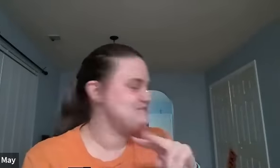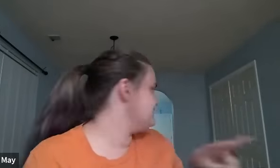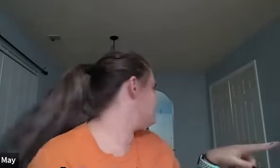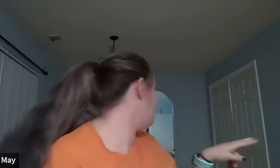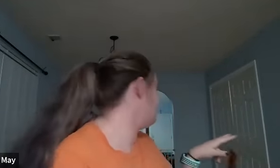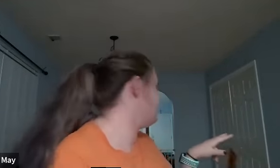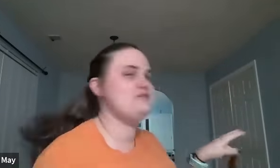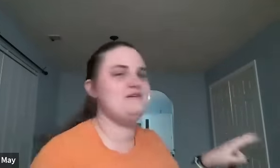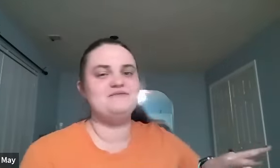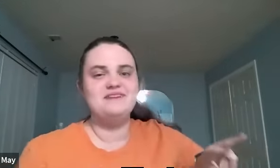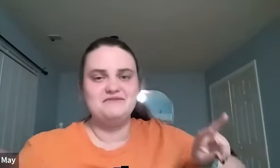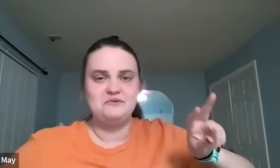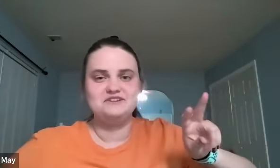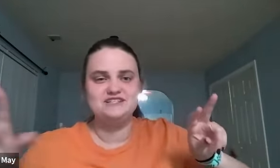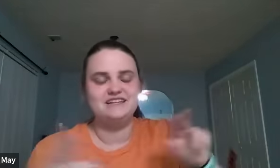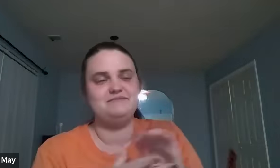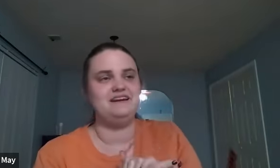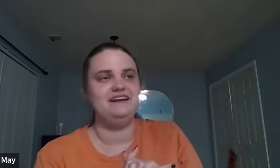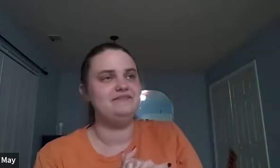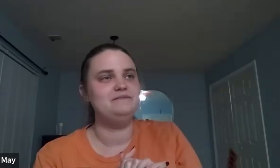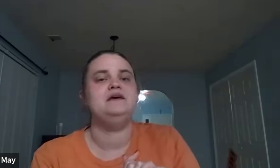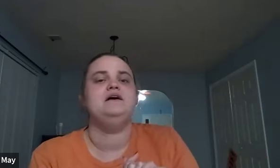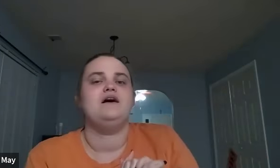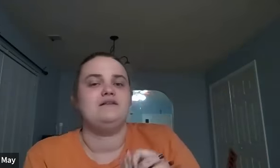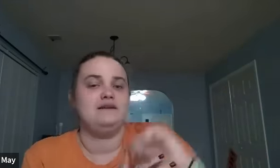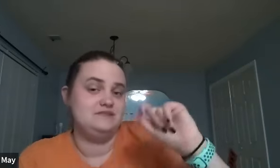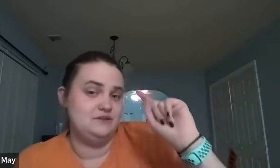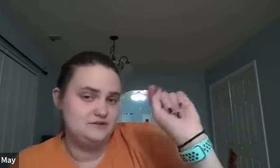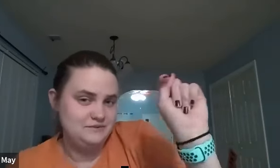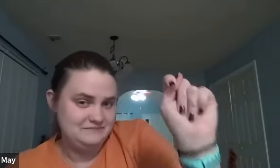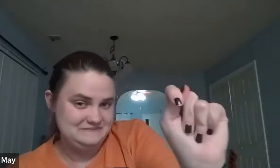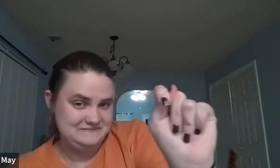to like totally look around everywhere just to give me an idea. All right. So here's one.